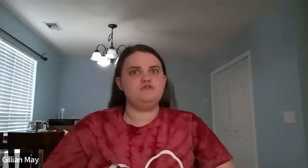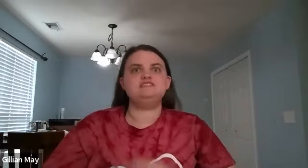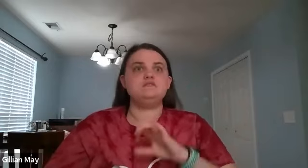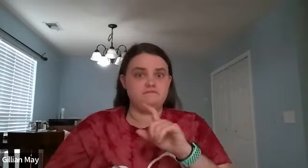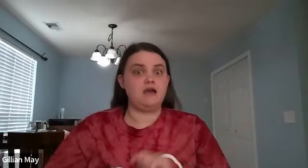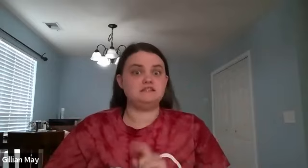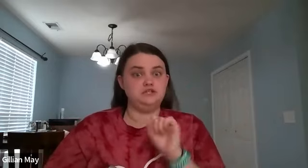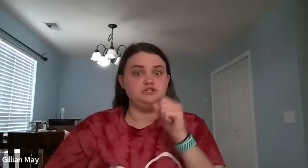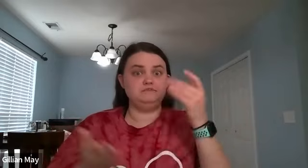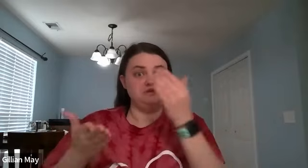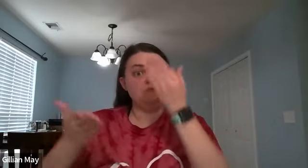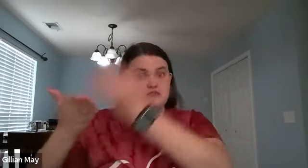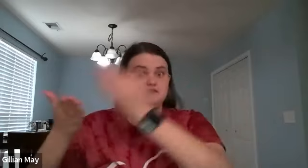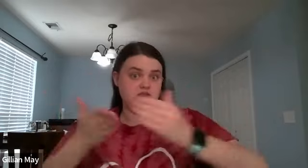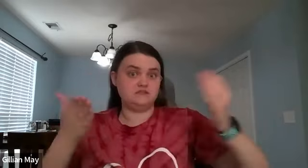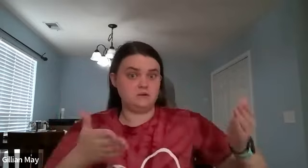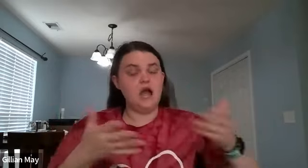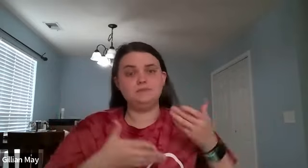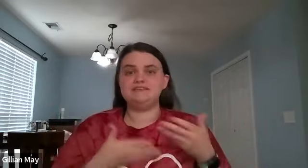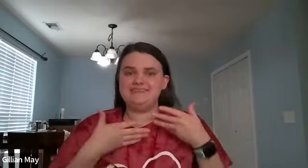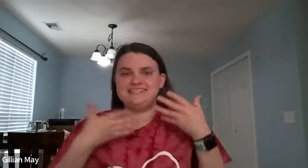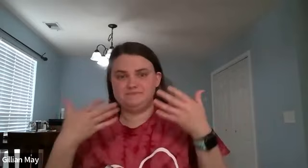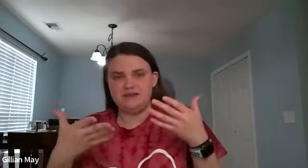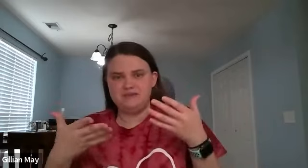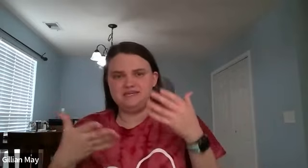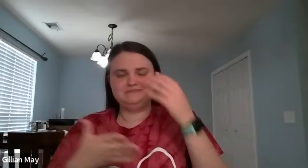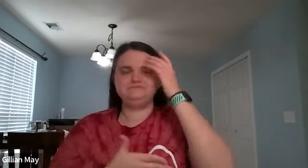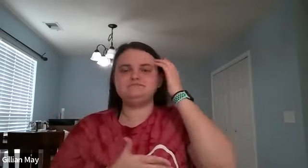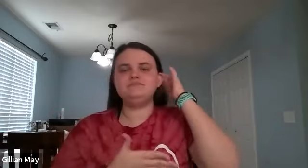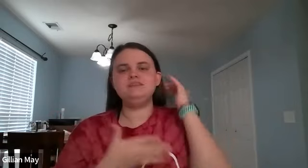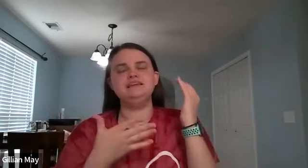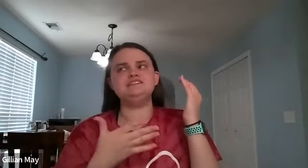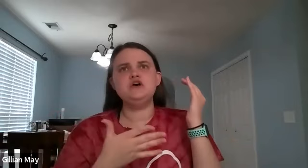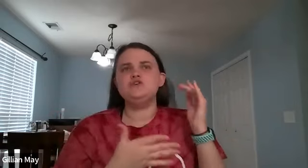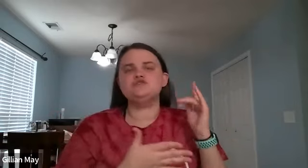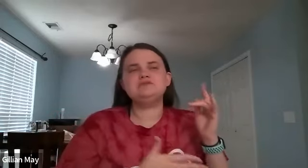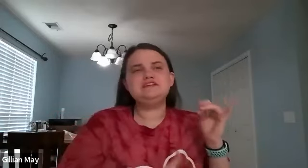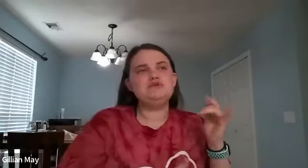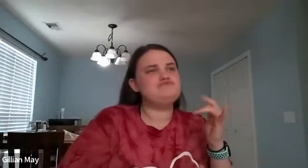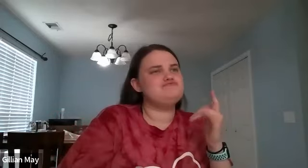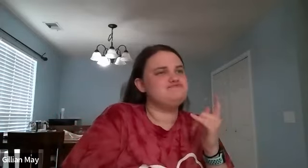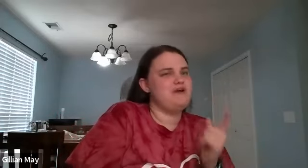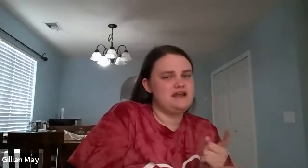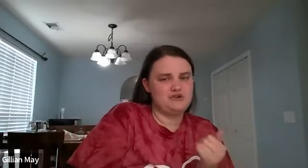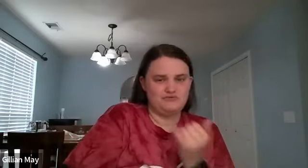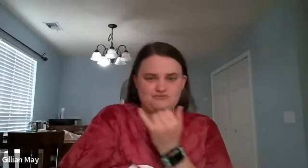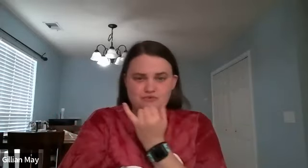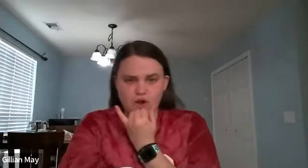these are the facts. Like you should do it this way, this way. I'm just like, this is my opinion. Is there's really no right or